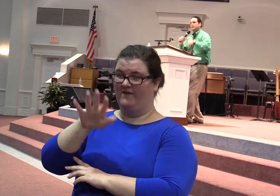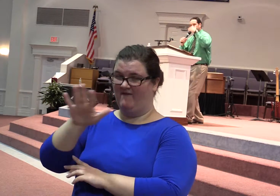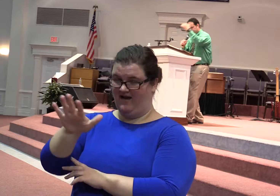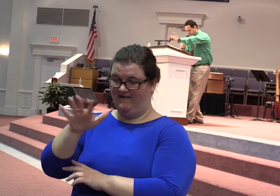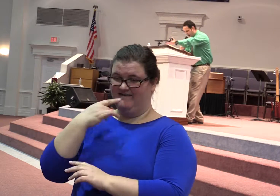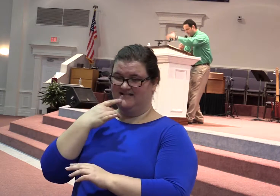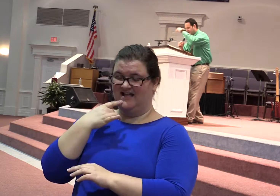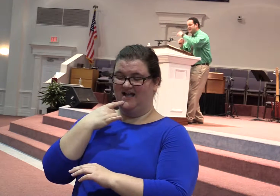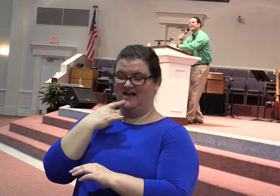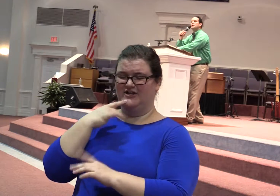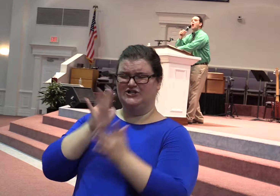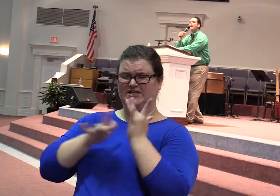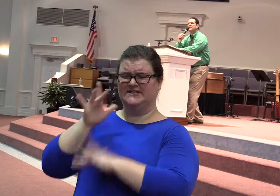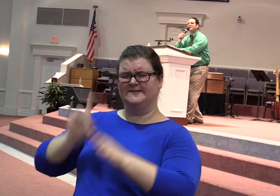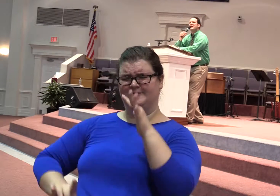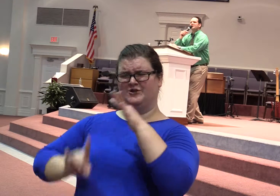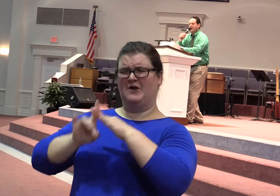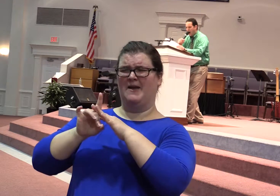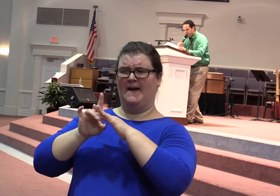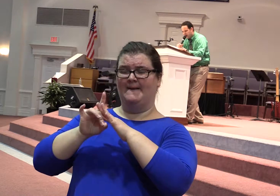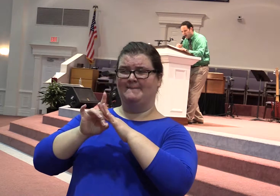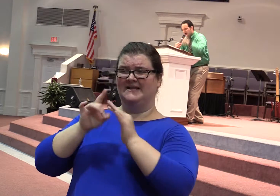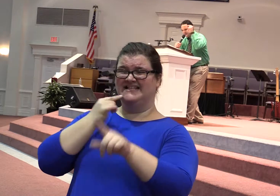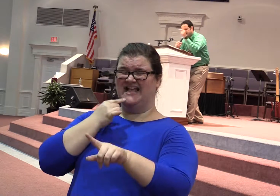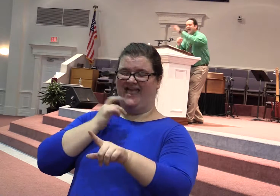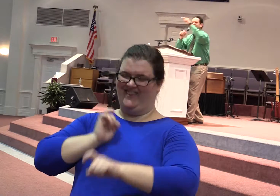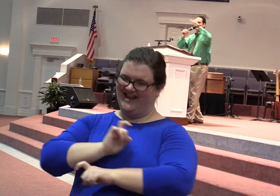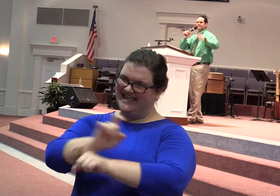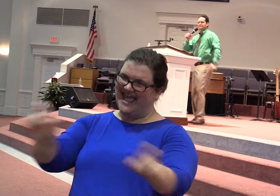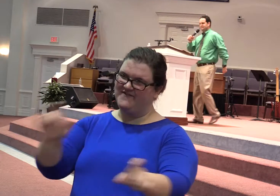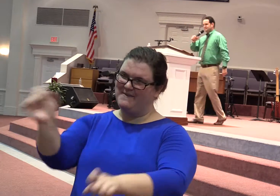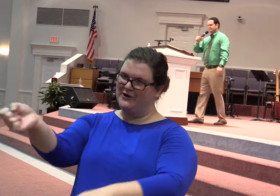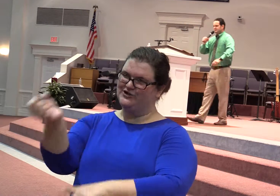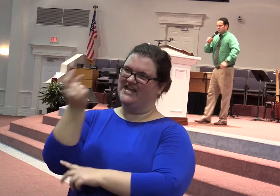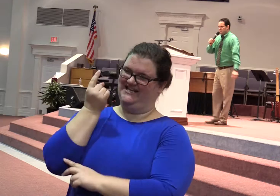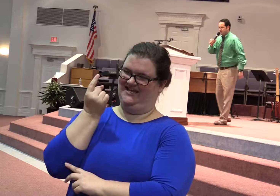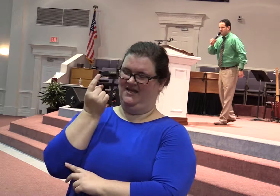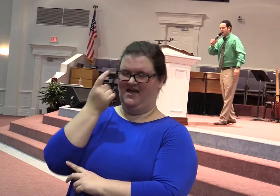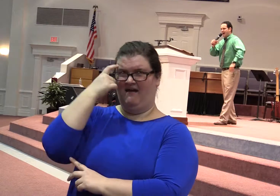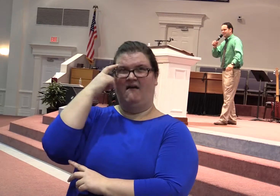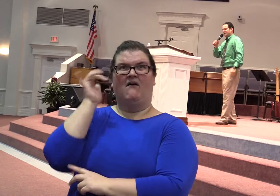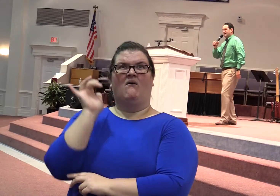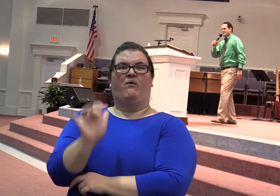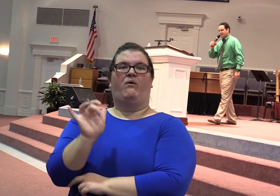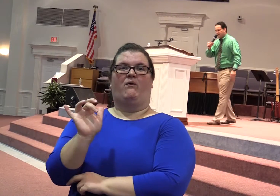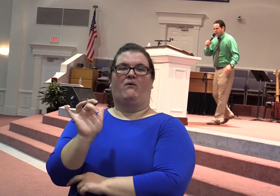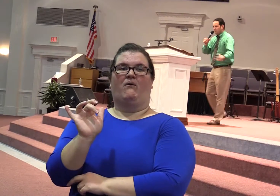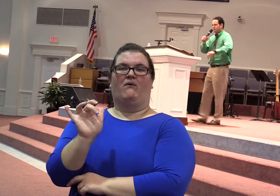appeared unto the disciples, and then he opened their understanding. Right. Could you put Acts,